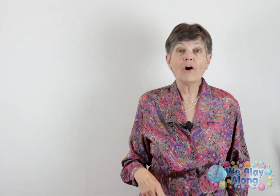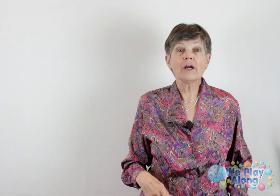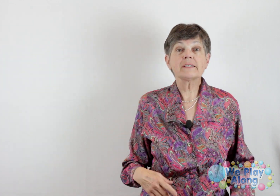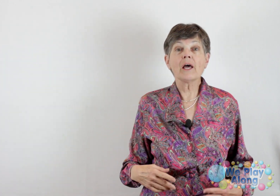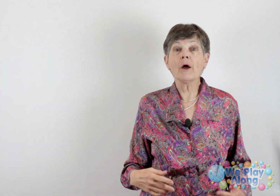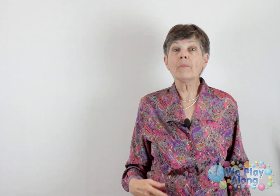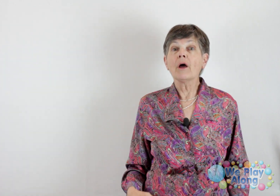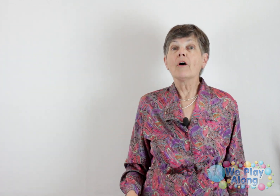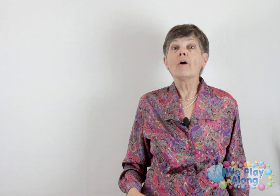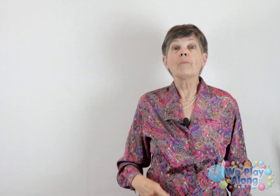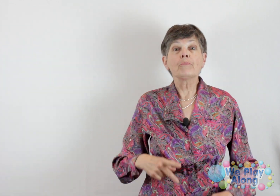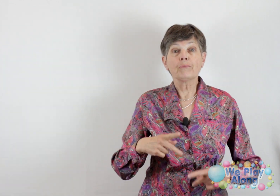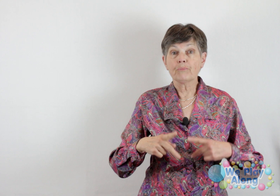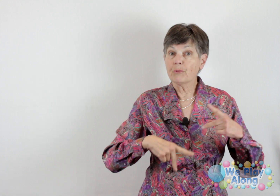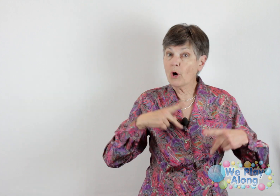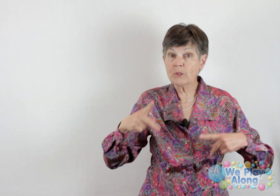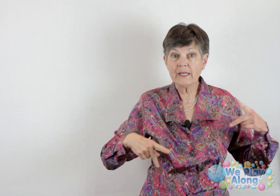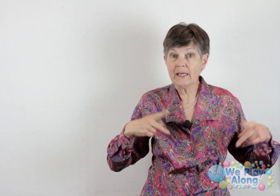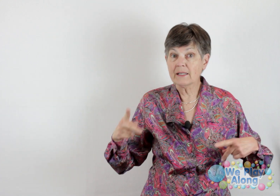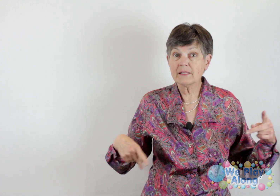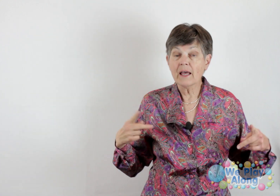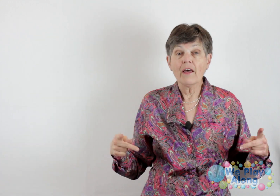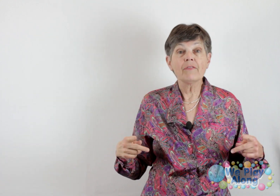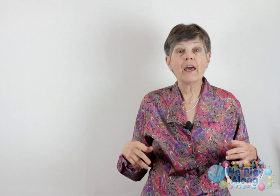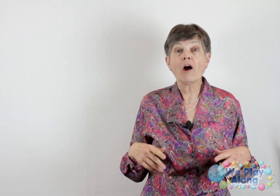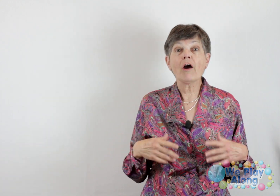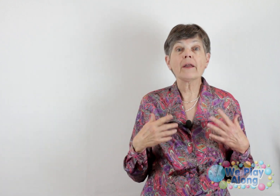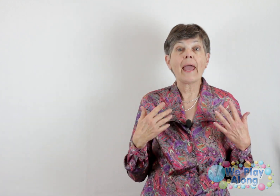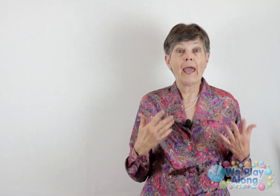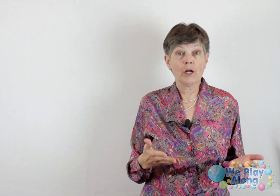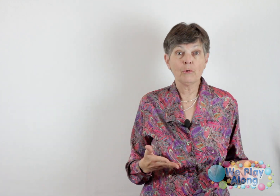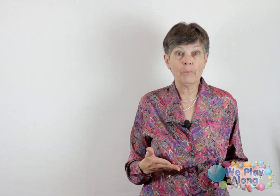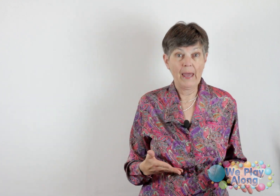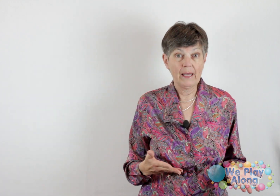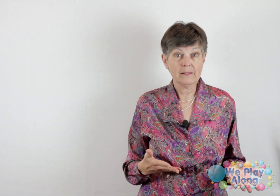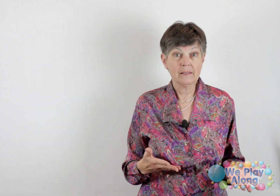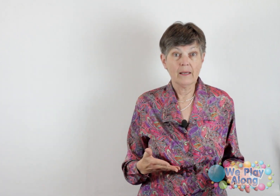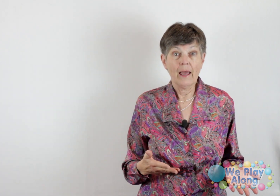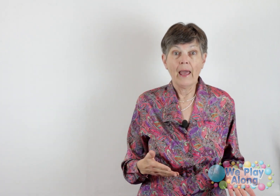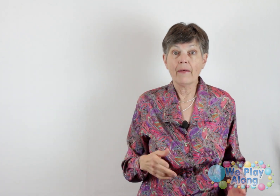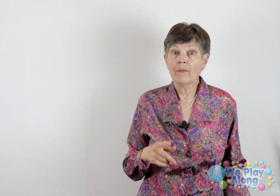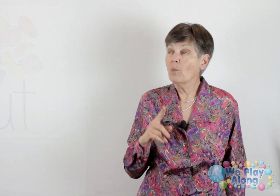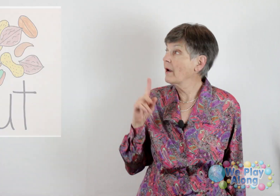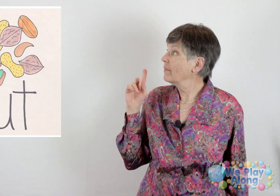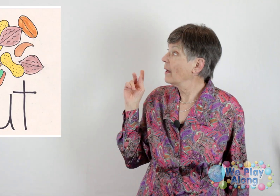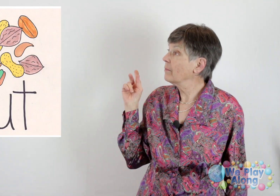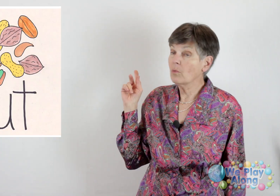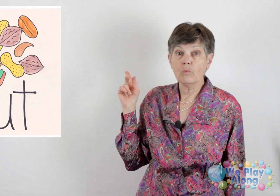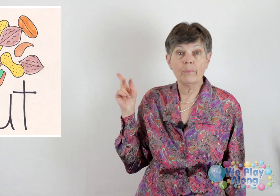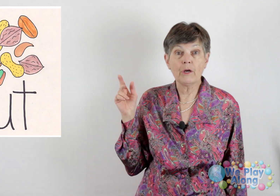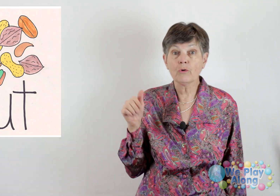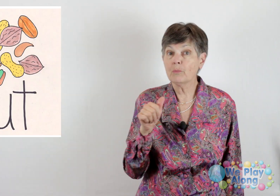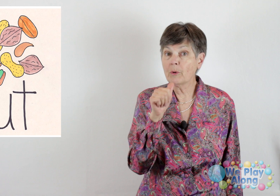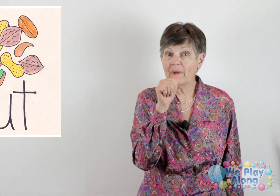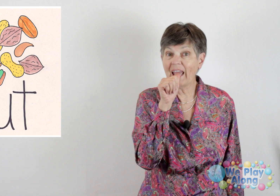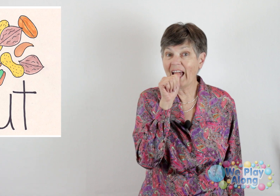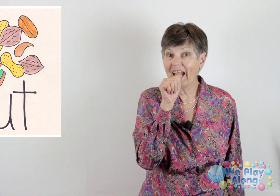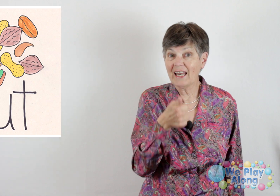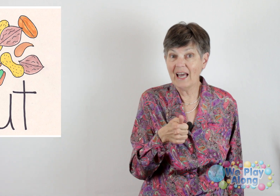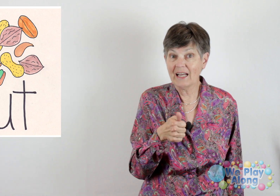are some proteins that aren't animal-based, and one of them, big group, would be